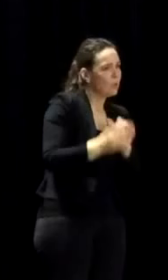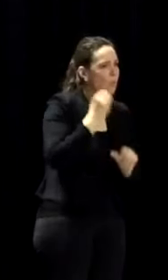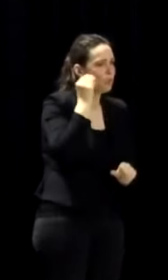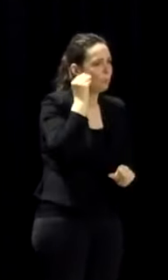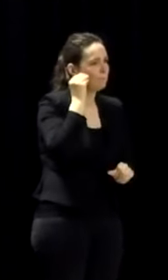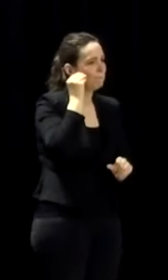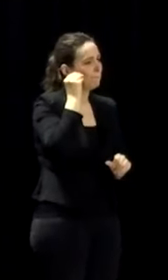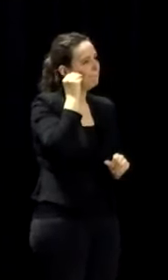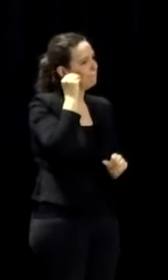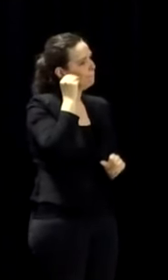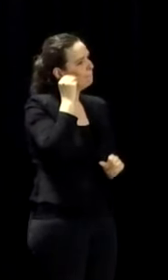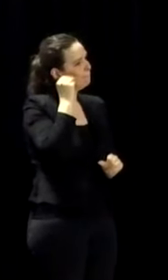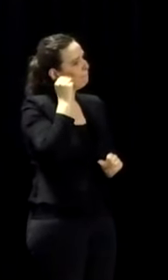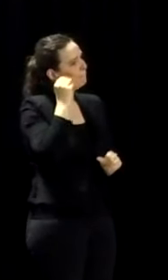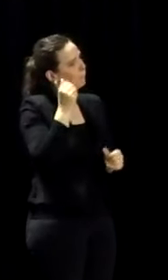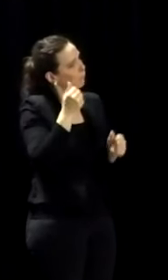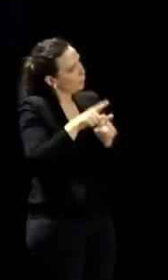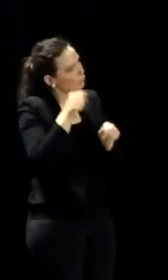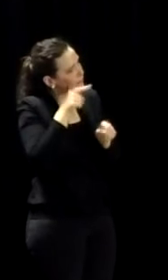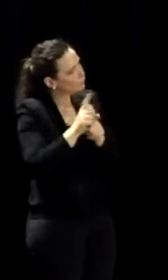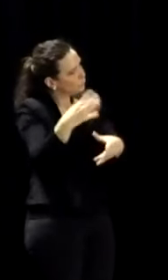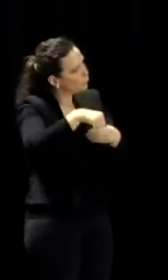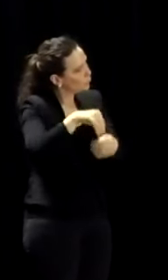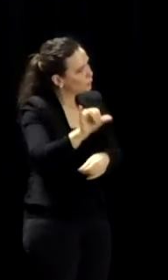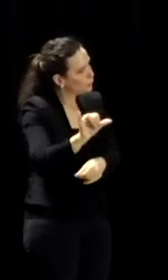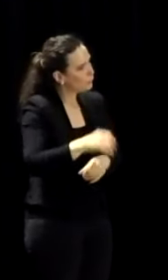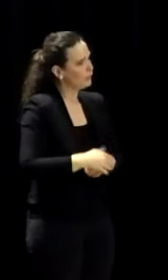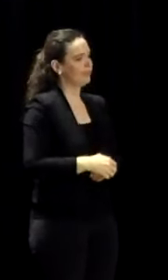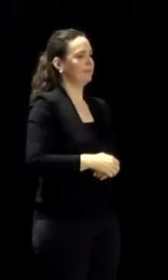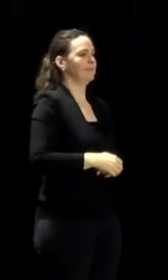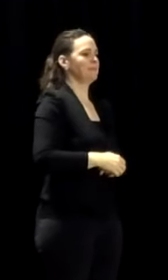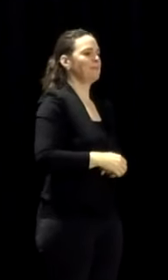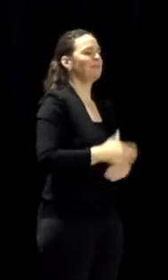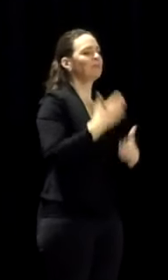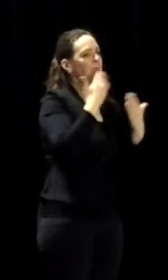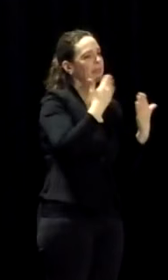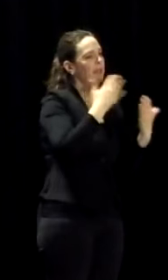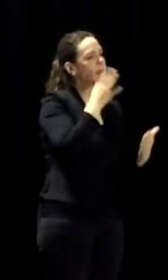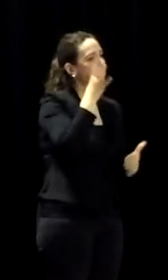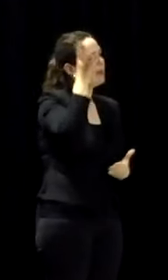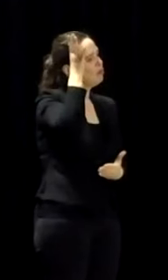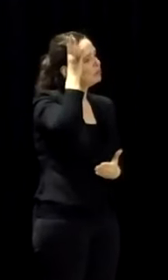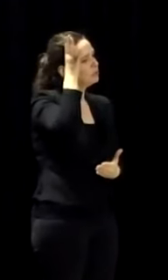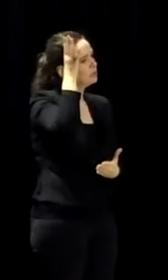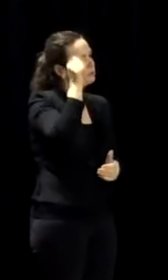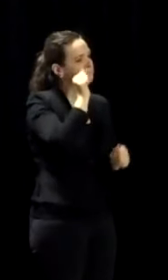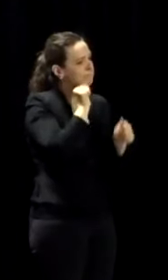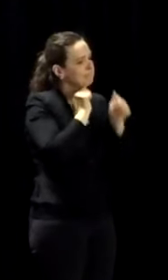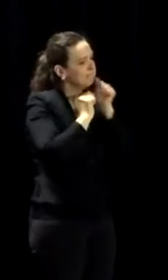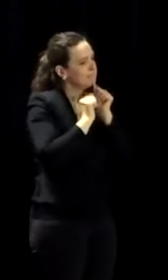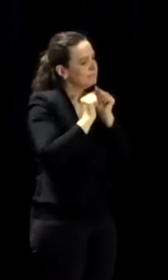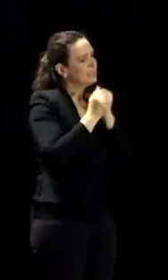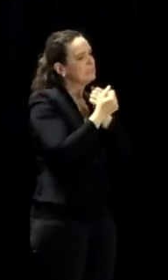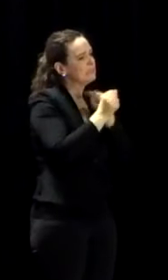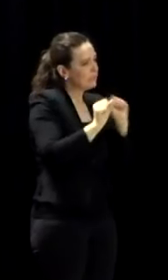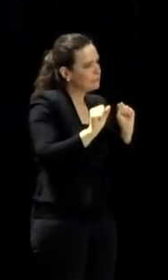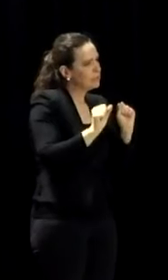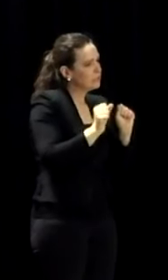parents and everybody. The safest place is for you to be at home. And the sheriff is 100%